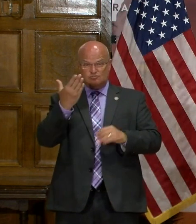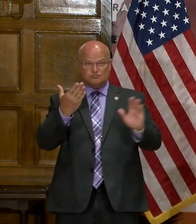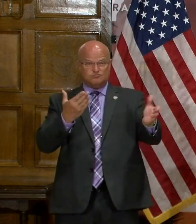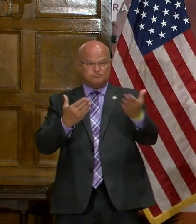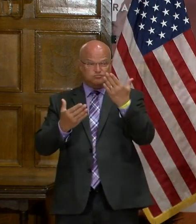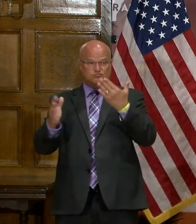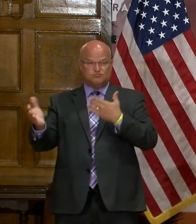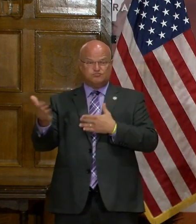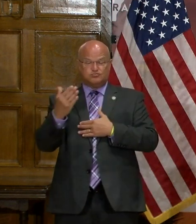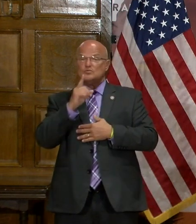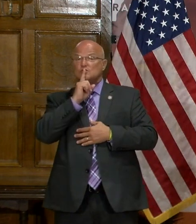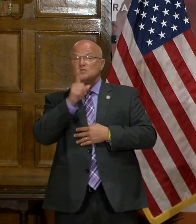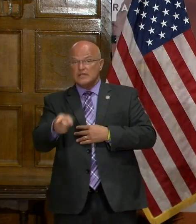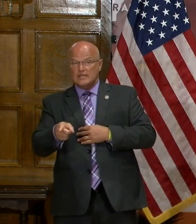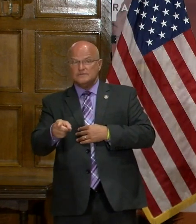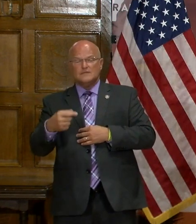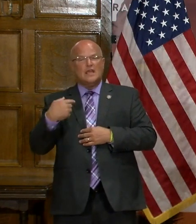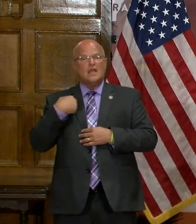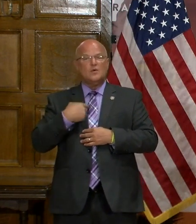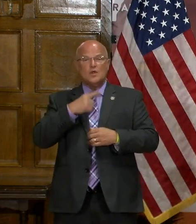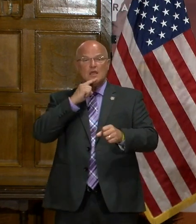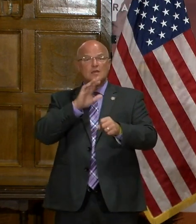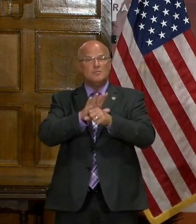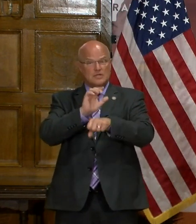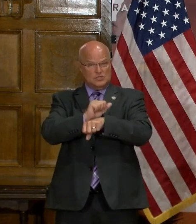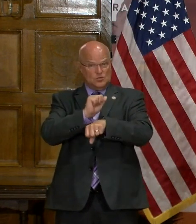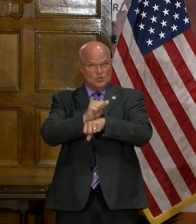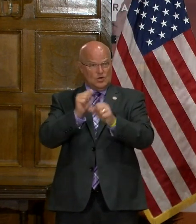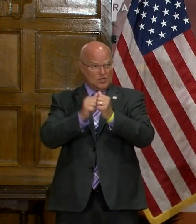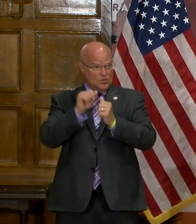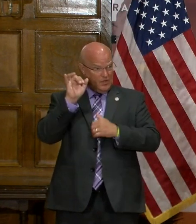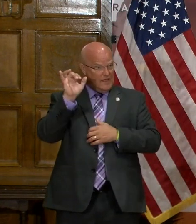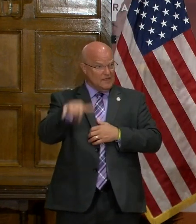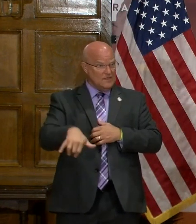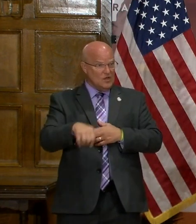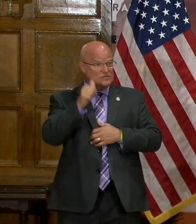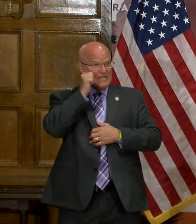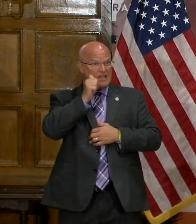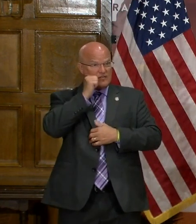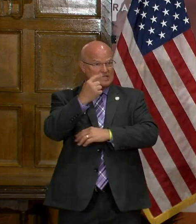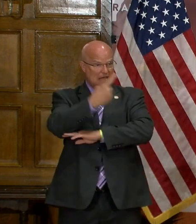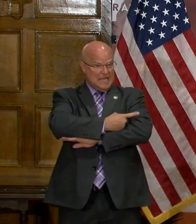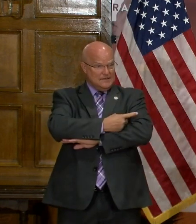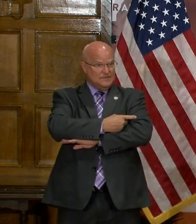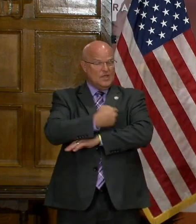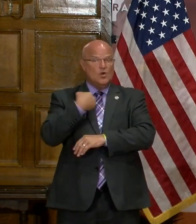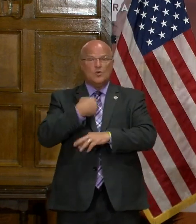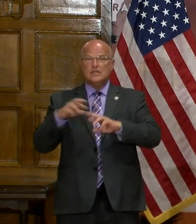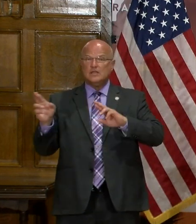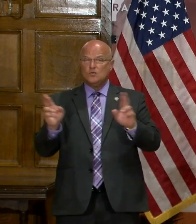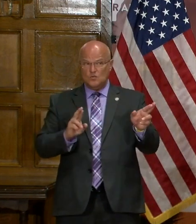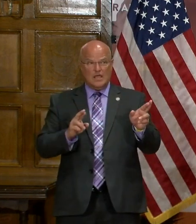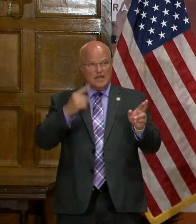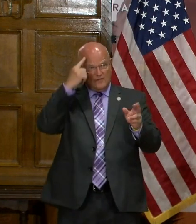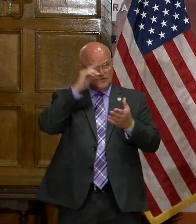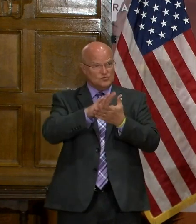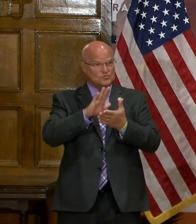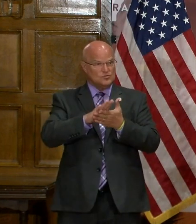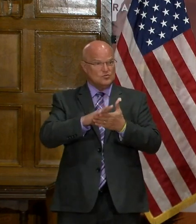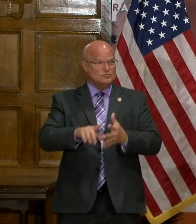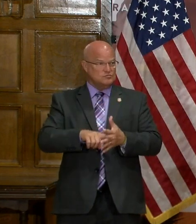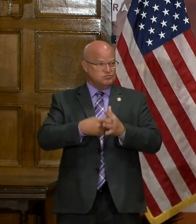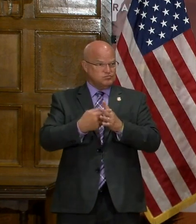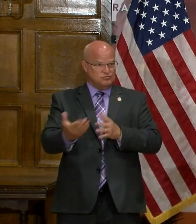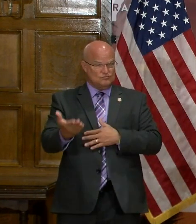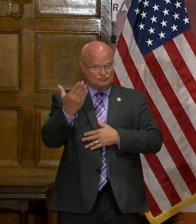very legitimate, and we're committed to working on those day in and day out as we get ready for school that